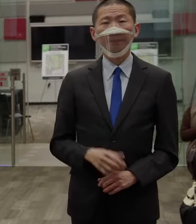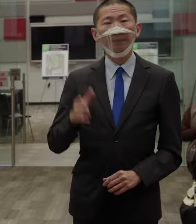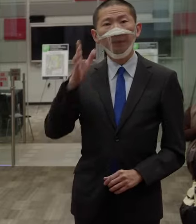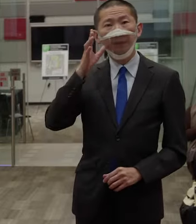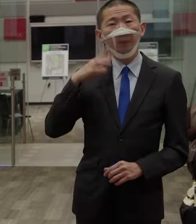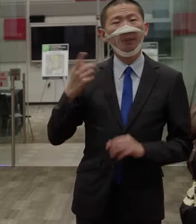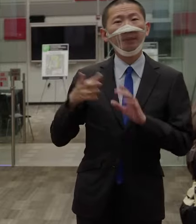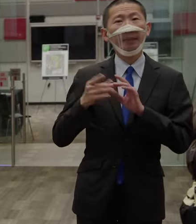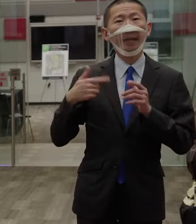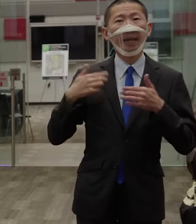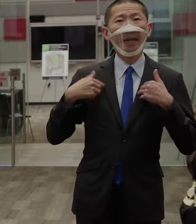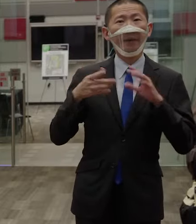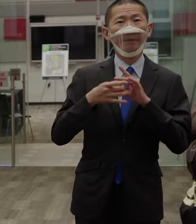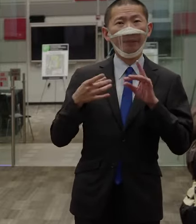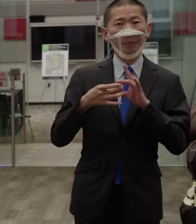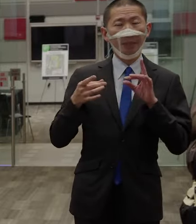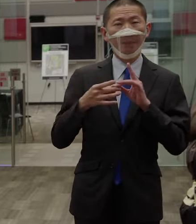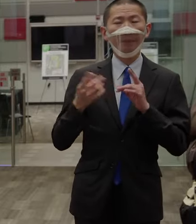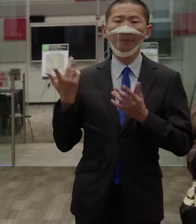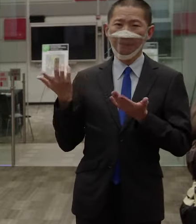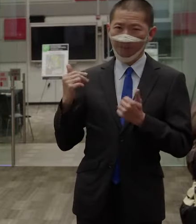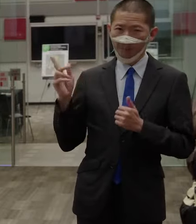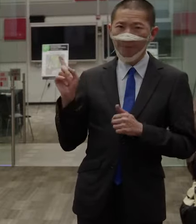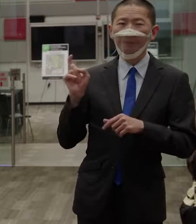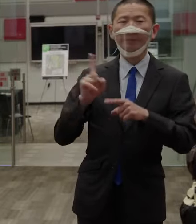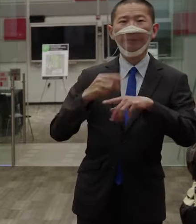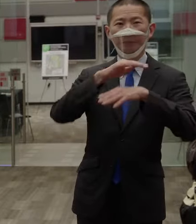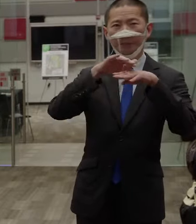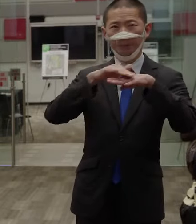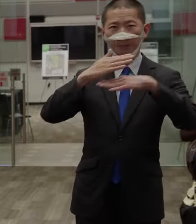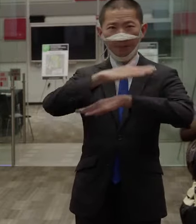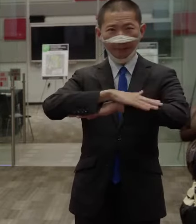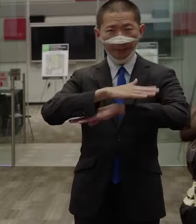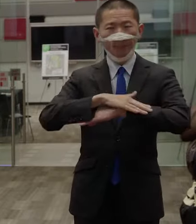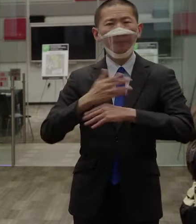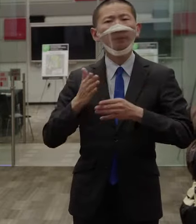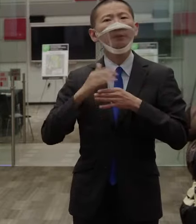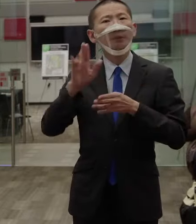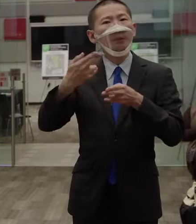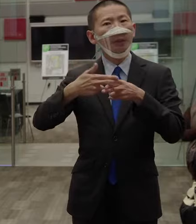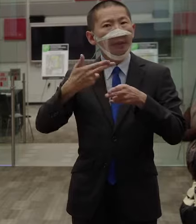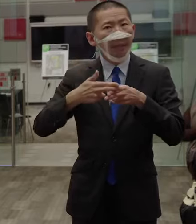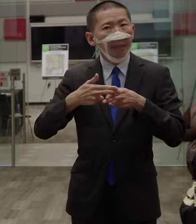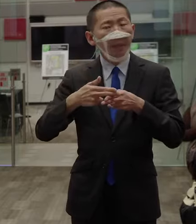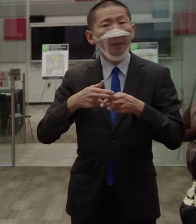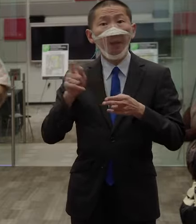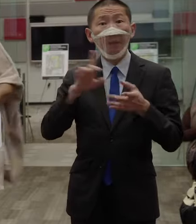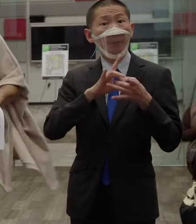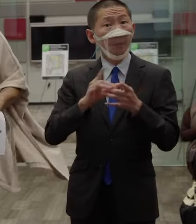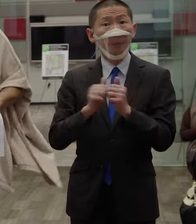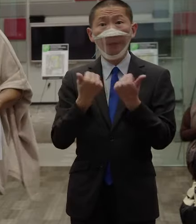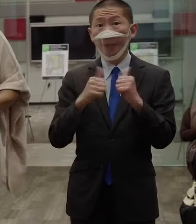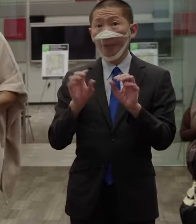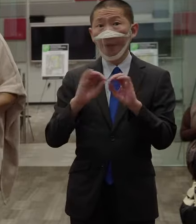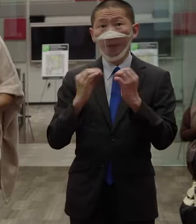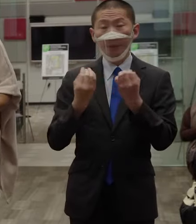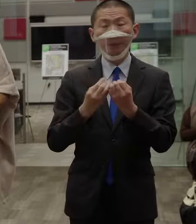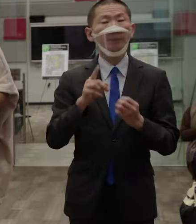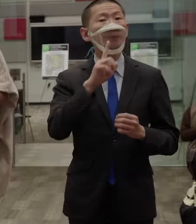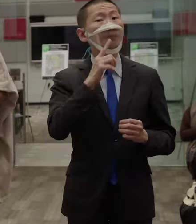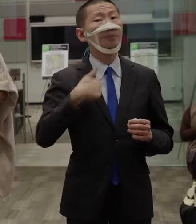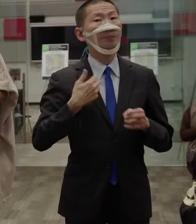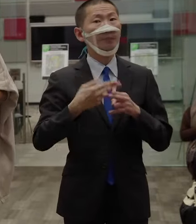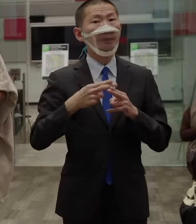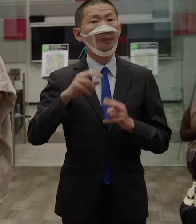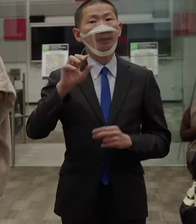Yes. Oh, you can come right up and share your name and if you're associated with any organization. Sure,